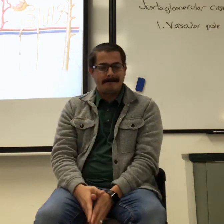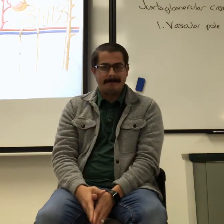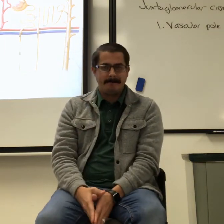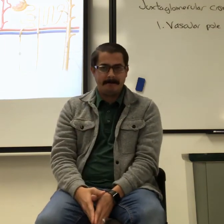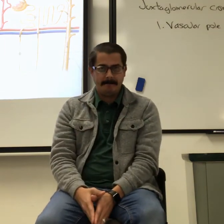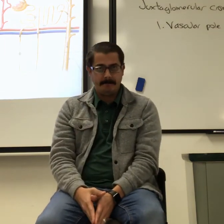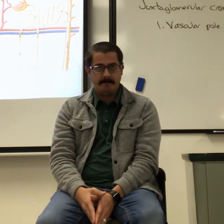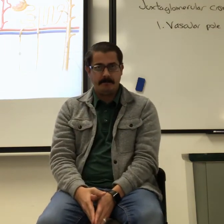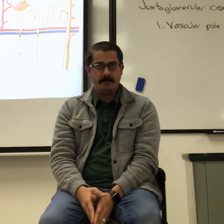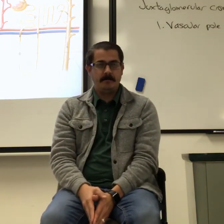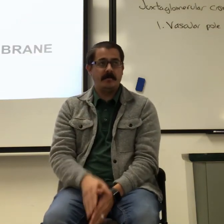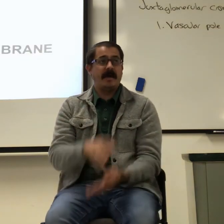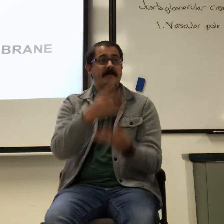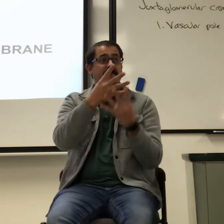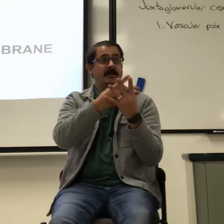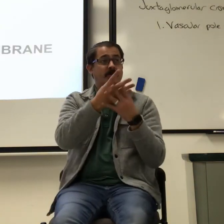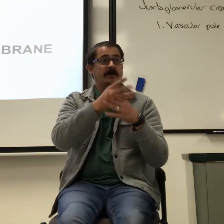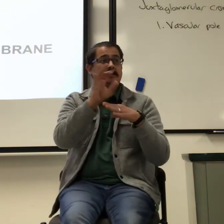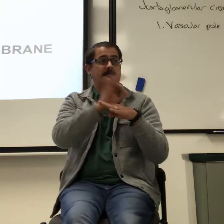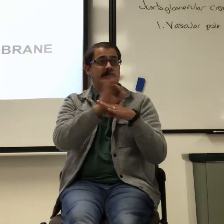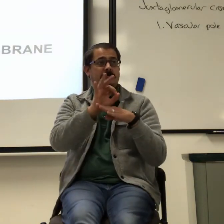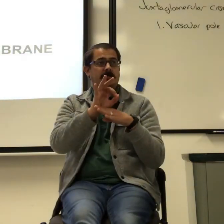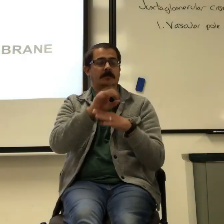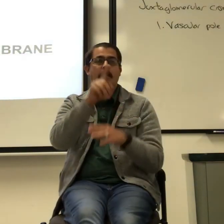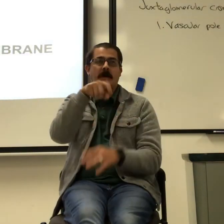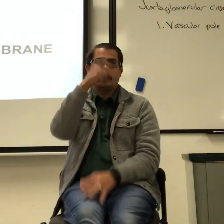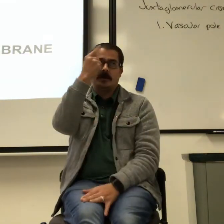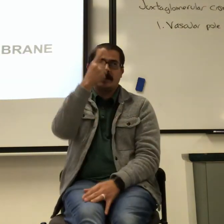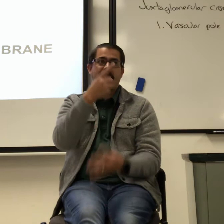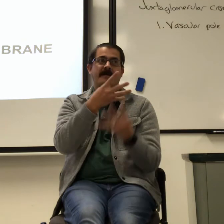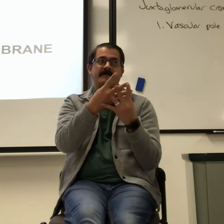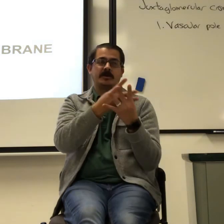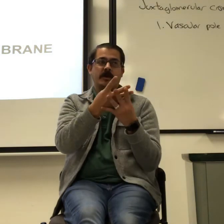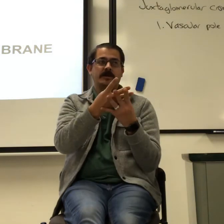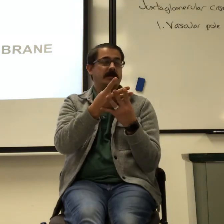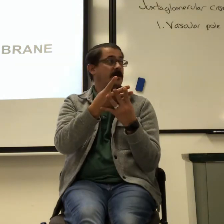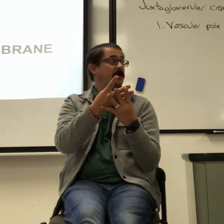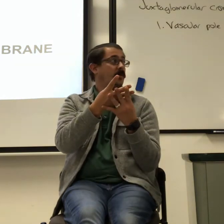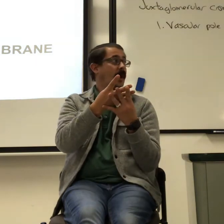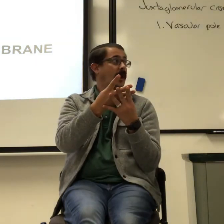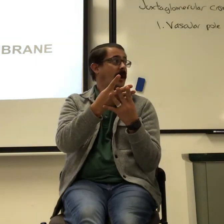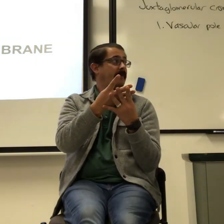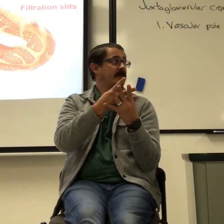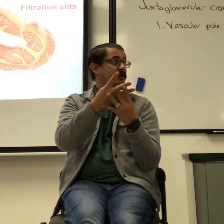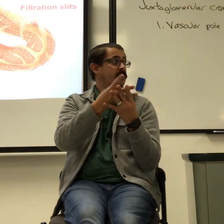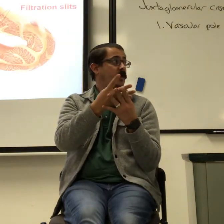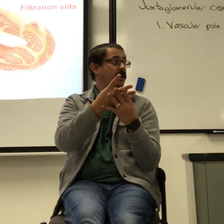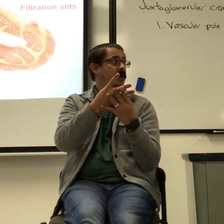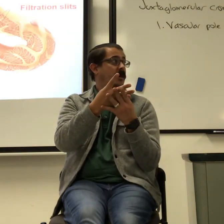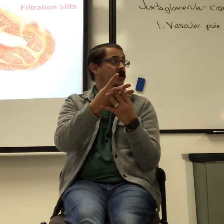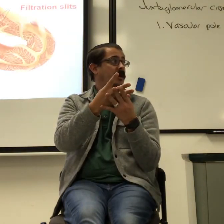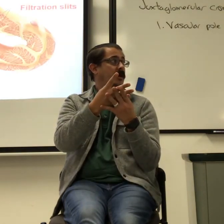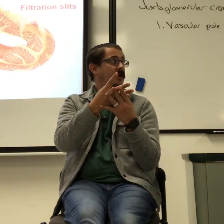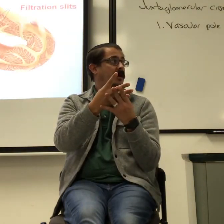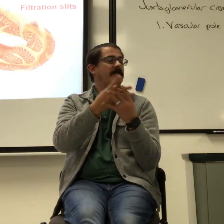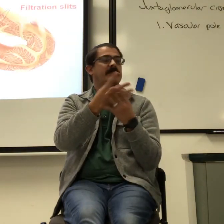All right, so the filtration function, you got to understand the filtration membrane. And that can be understood by just looking at this picture here. We looked at